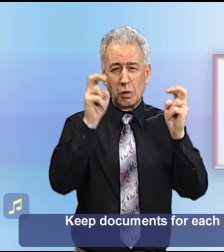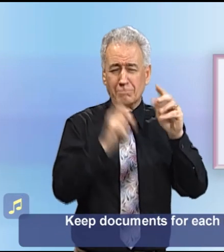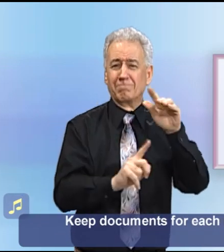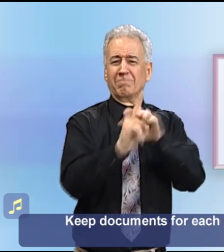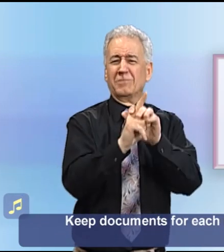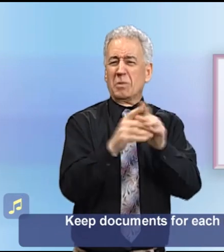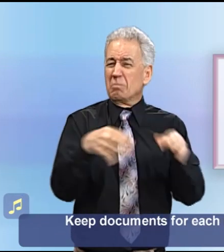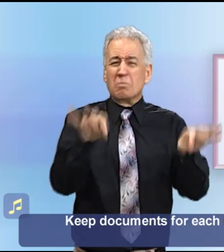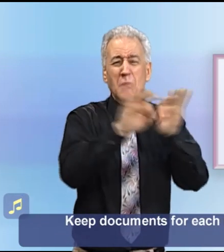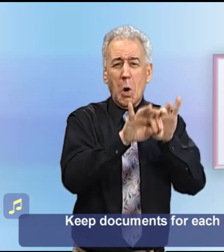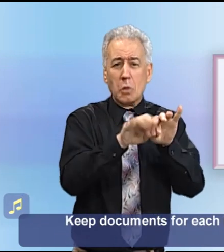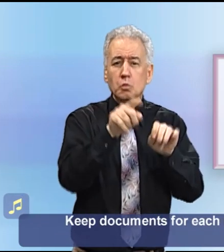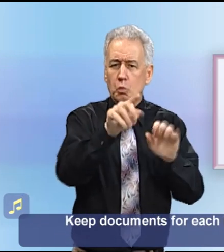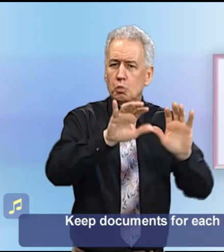documents for each issue together